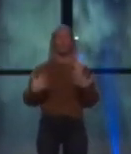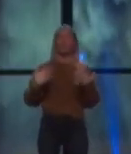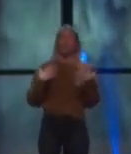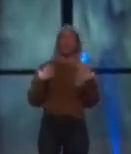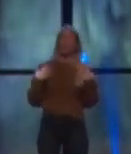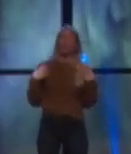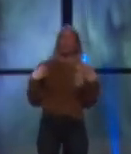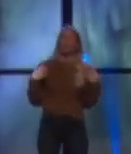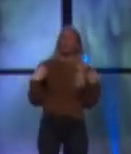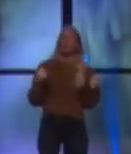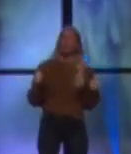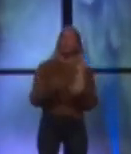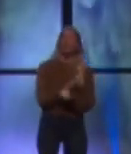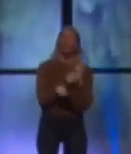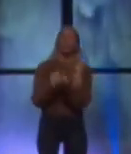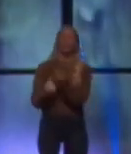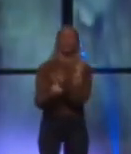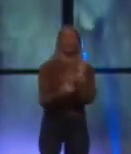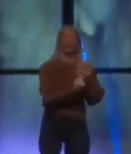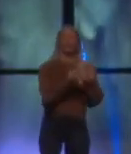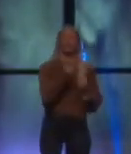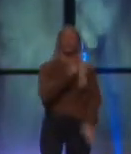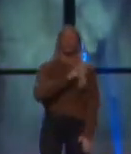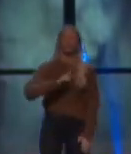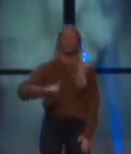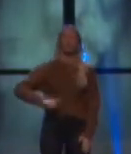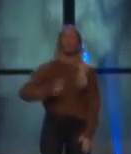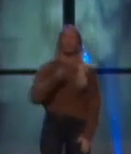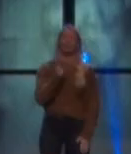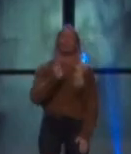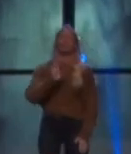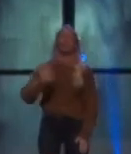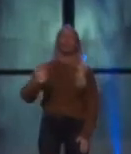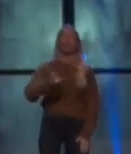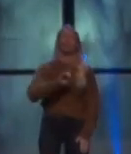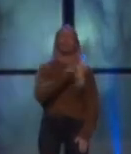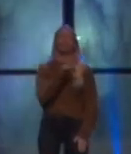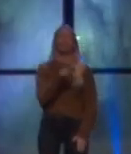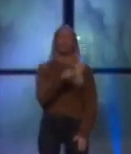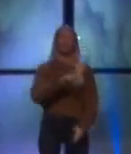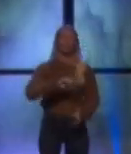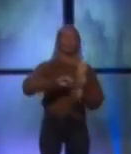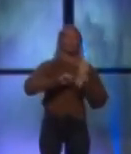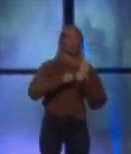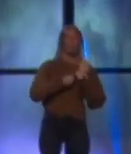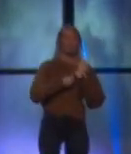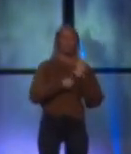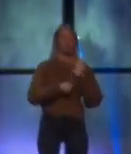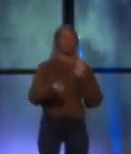mourning, brave enough to show the Lord their scars.